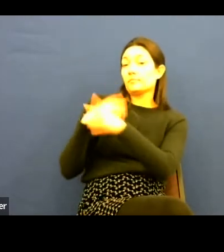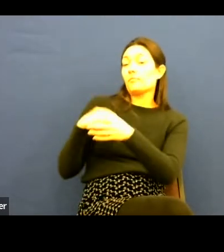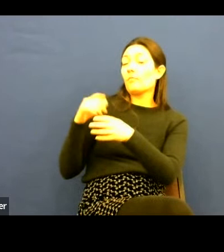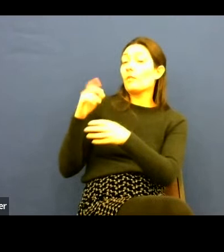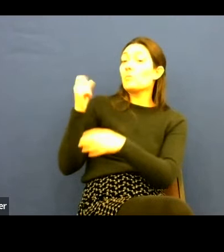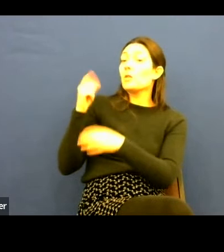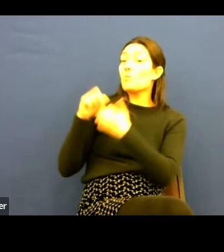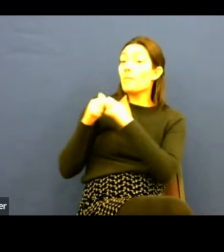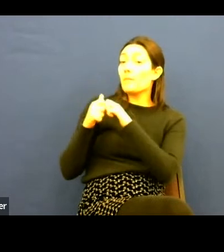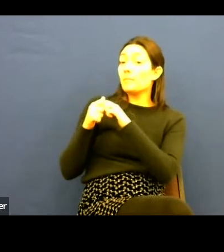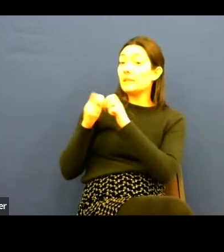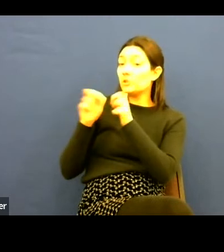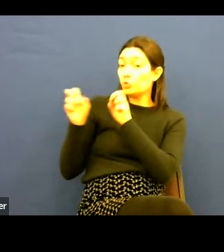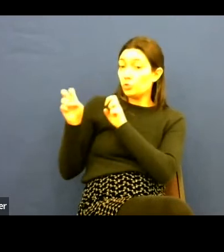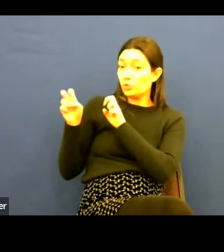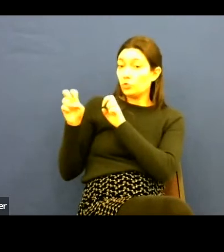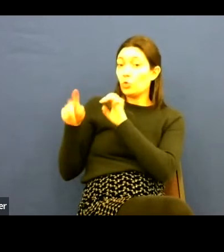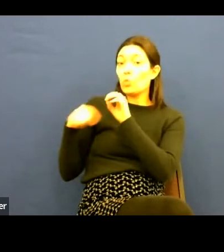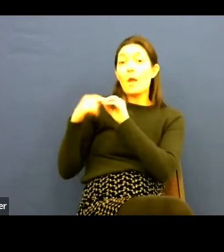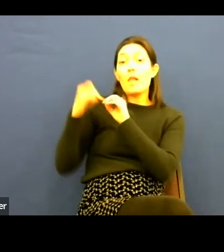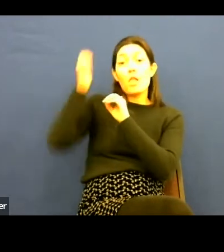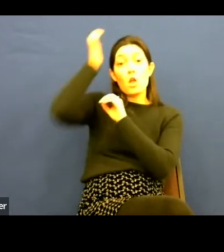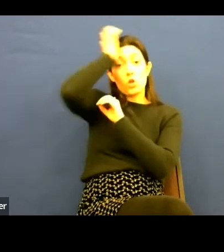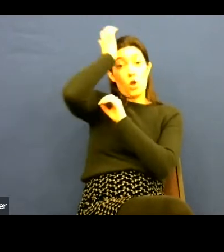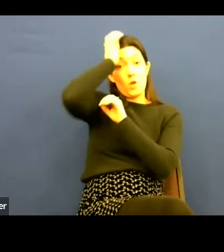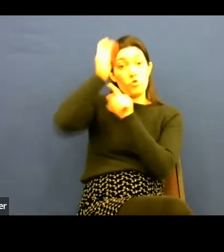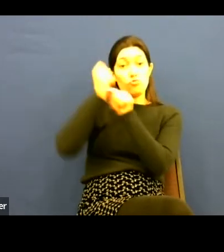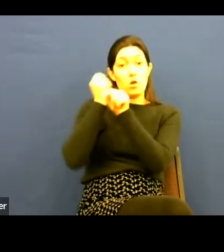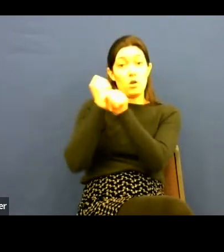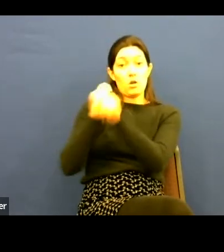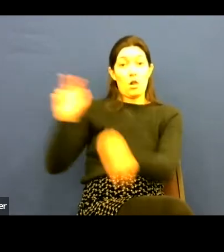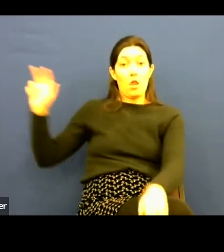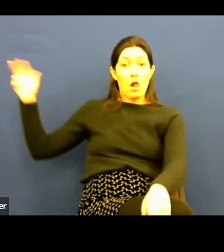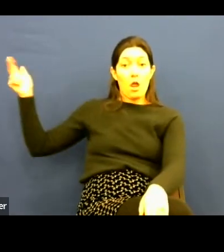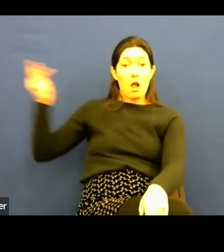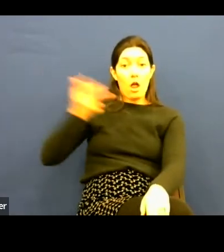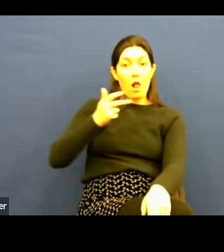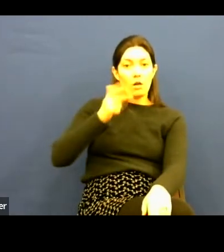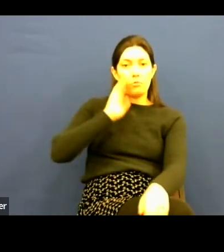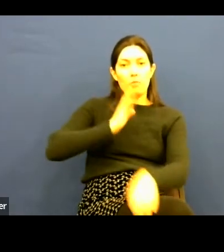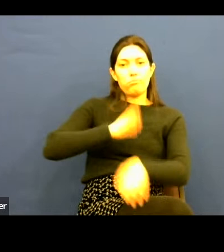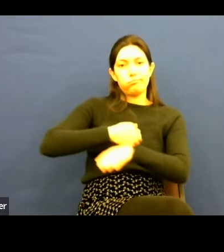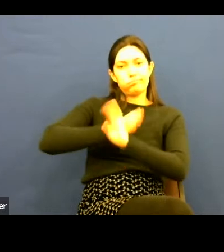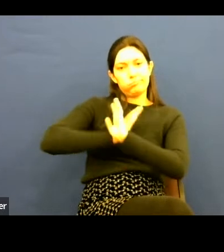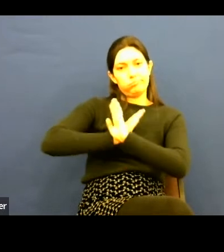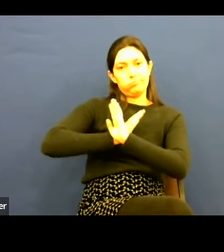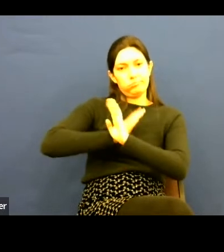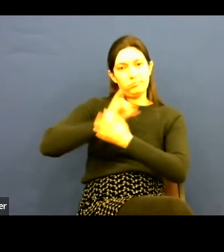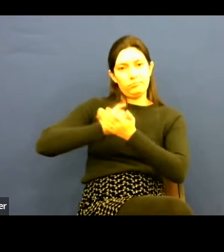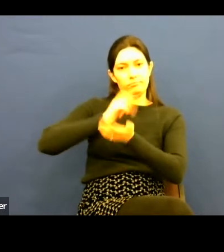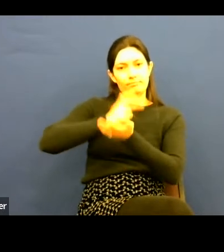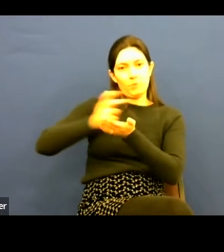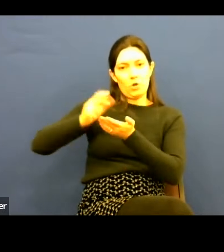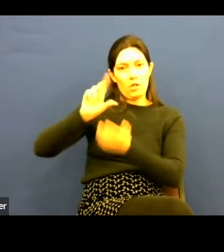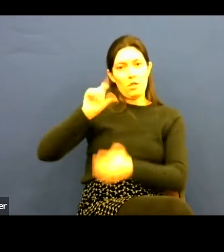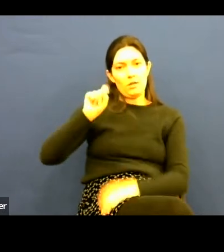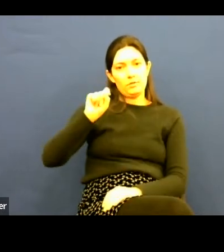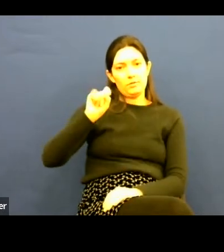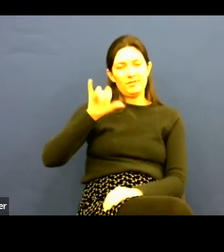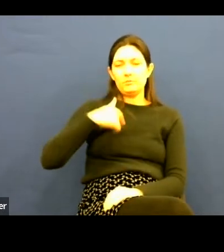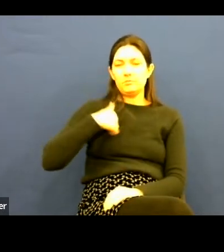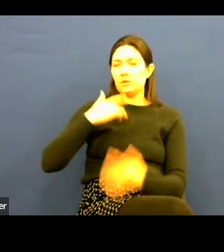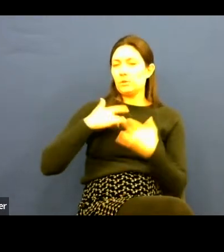to empty this dumpster, they're going to be blocking the main road through the parking lot. That's the concern